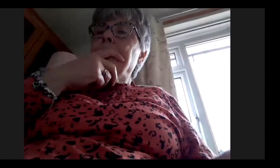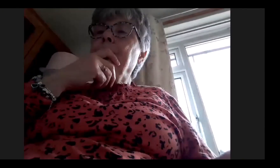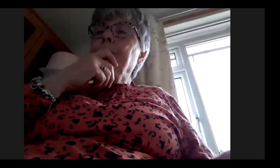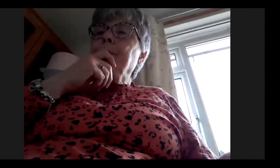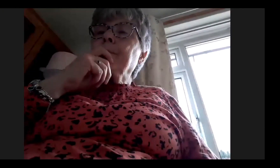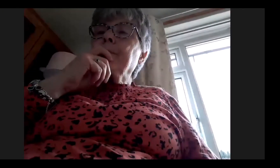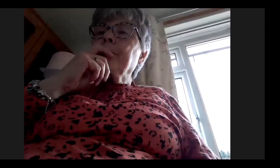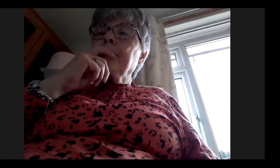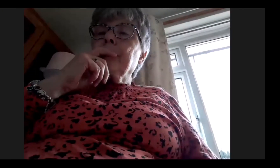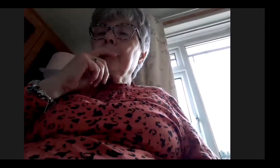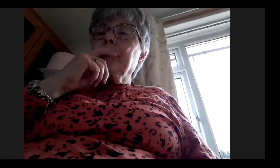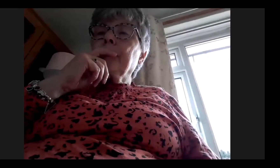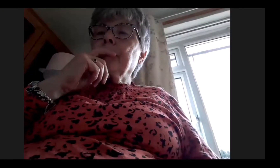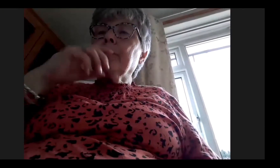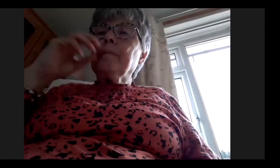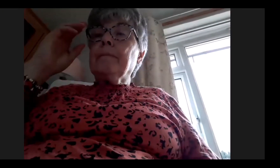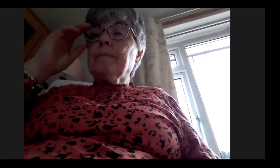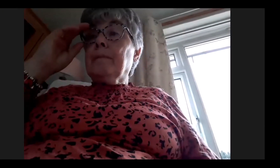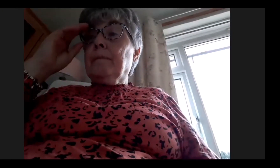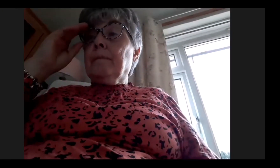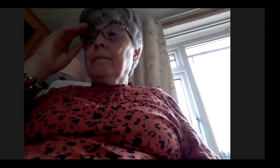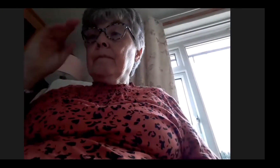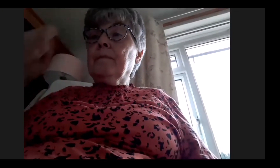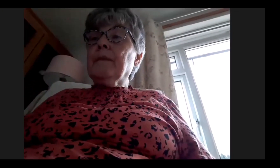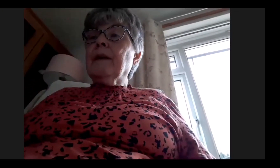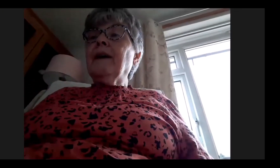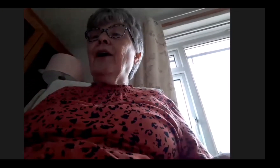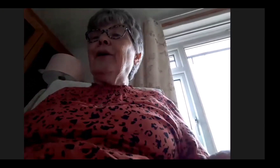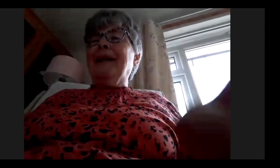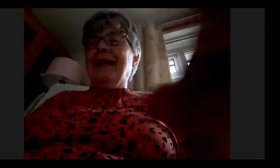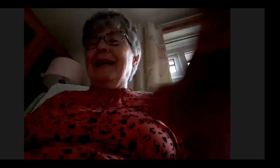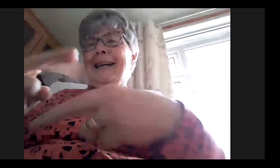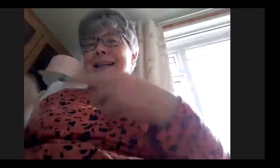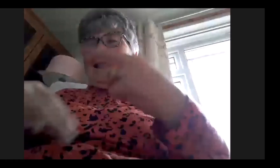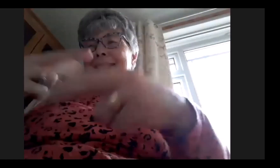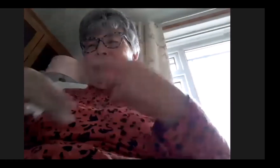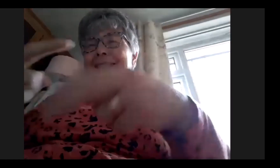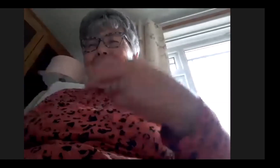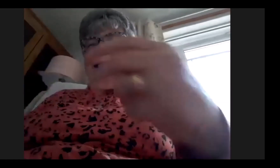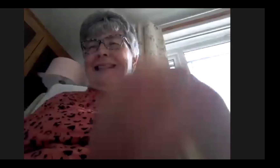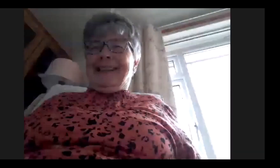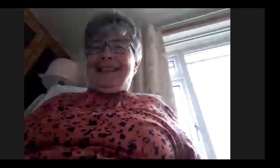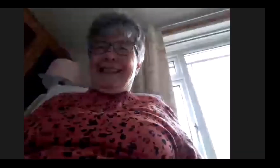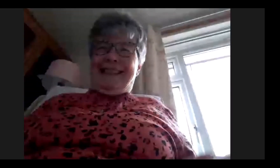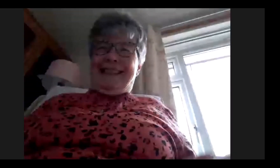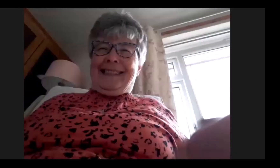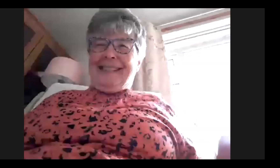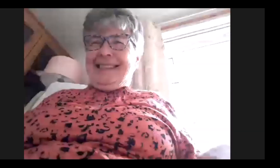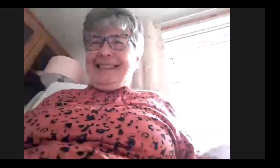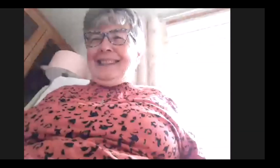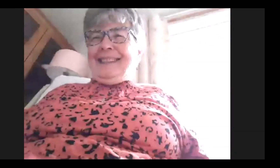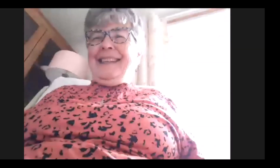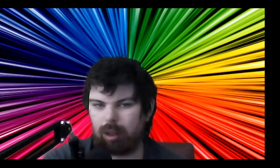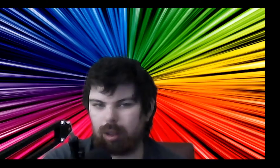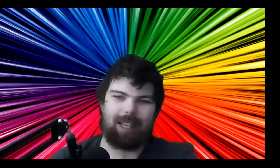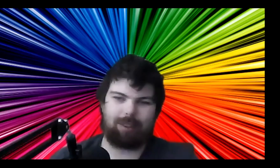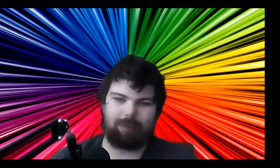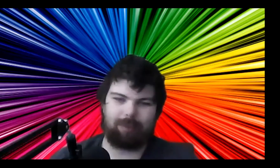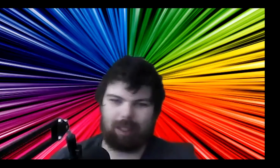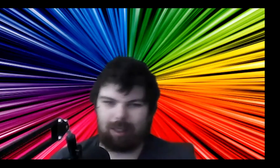Yeah. You know, Mr. Tumble. Oh yes. It's like granddad. The teddy bear